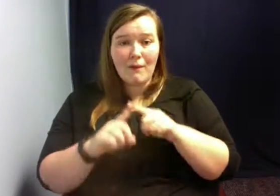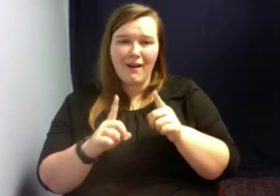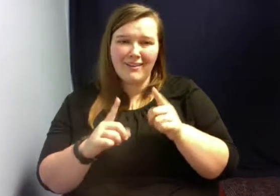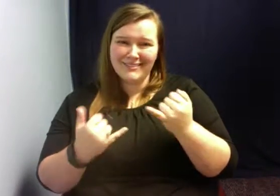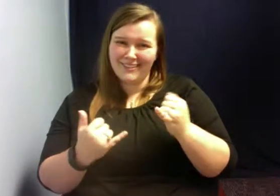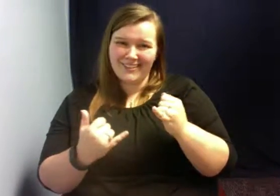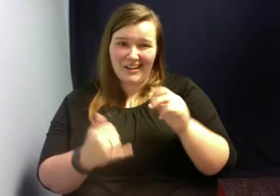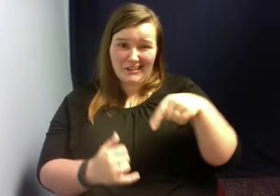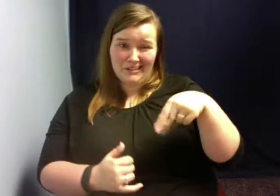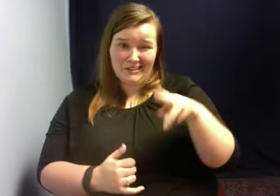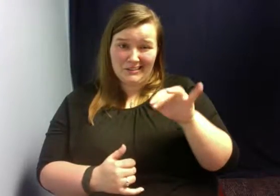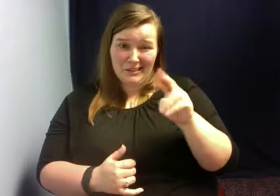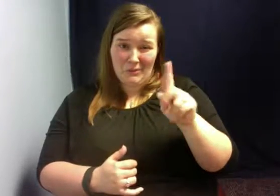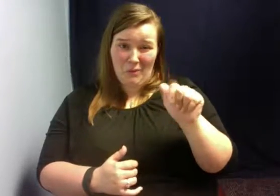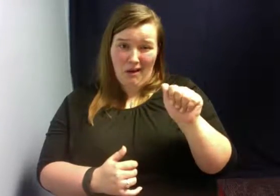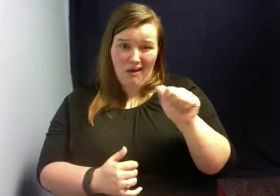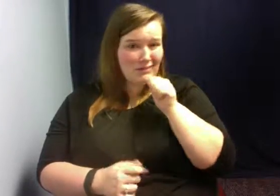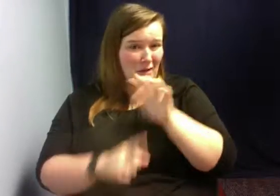school cafeterias.